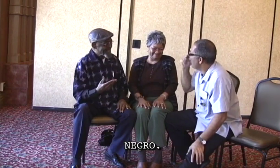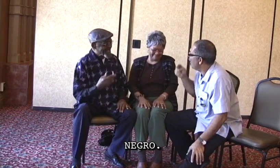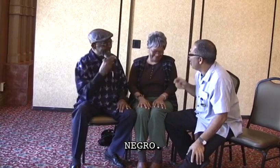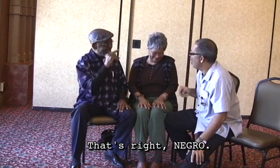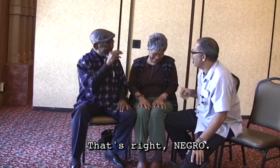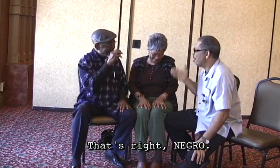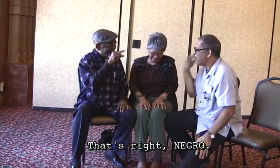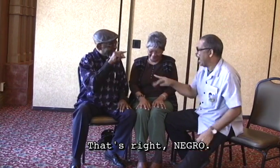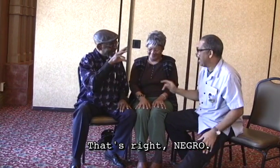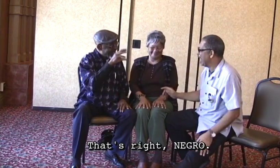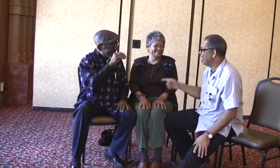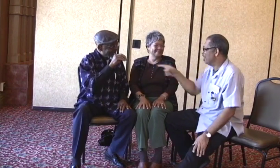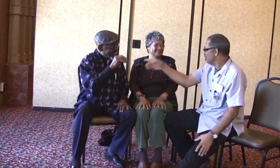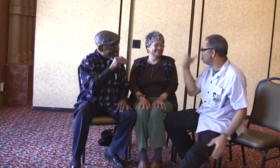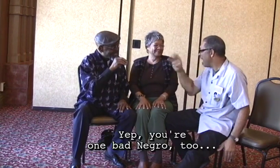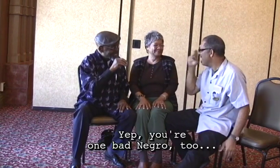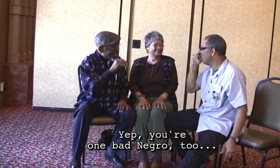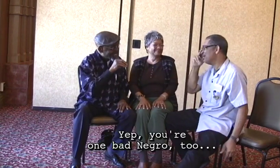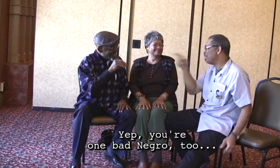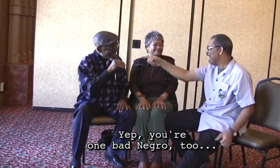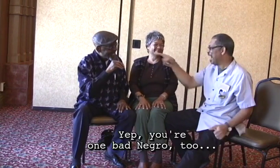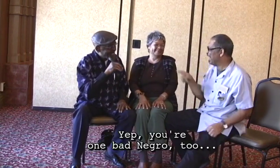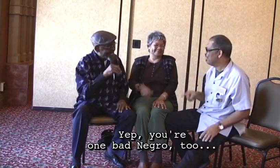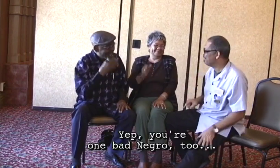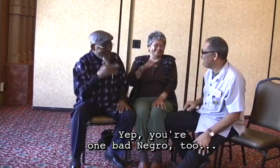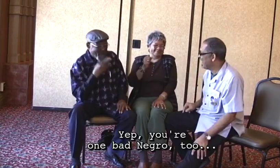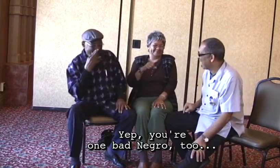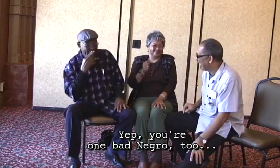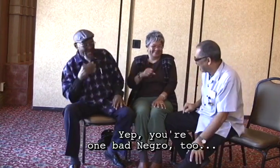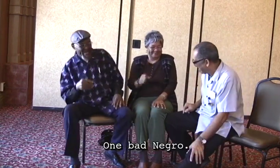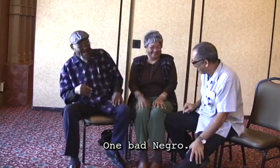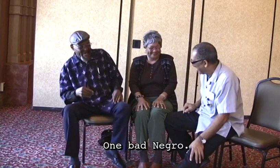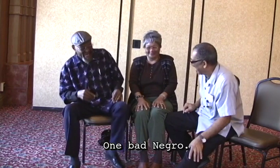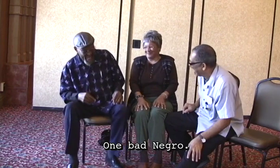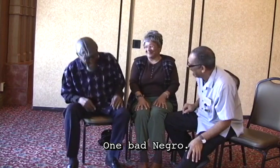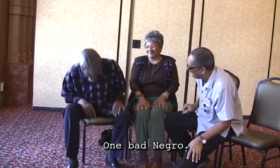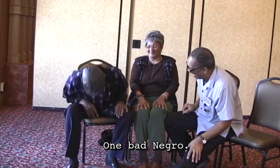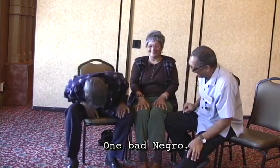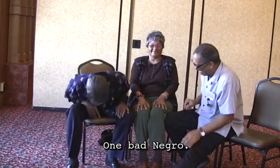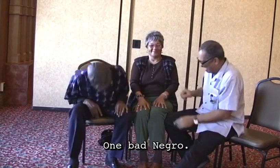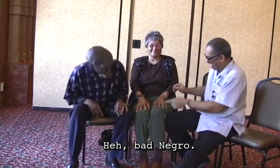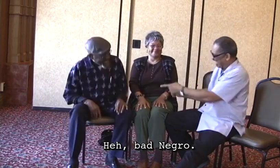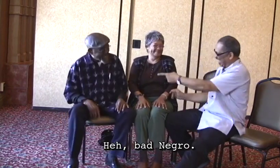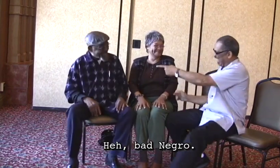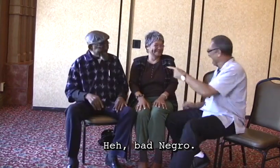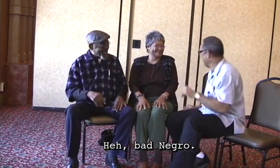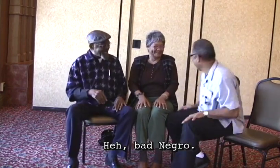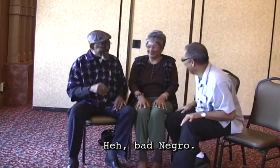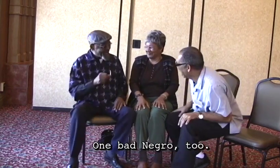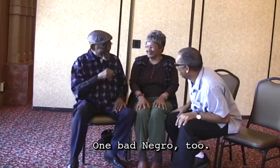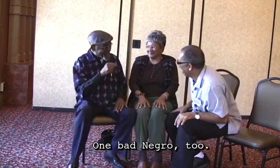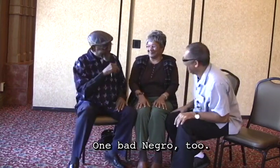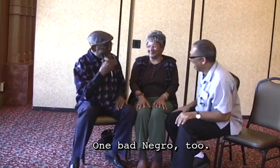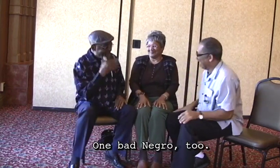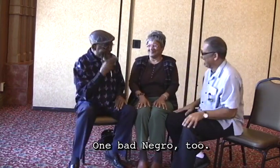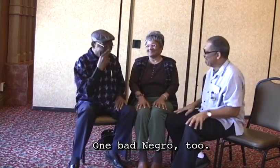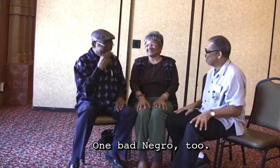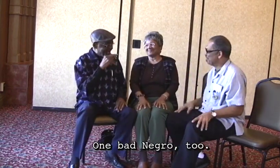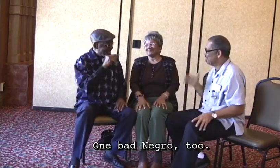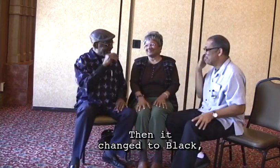signed. And you're one bad Negro. Negro, too. One bad Negro. Yeah. I'm Bad telling you, boy, Negro. you